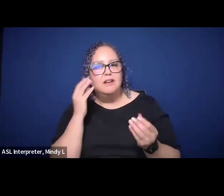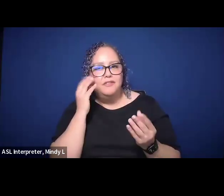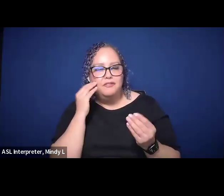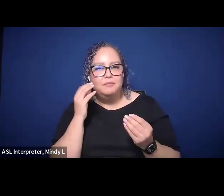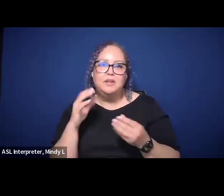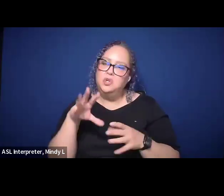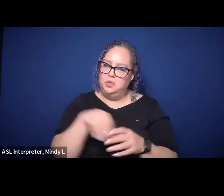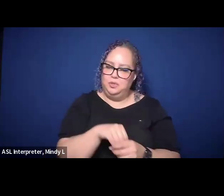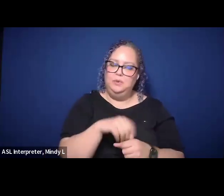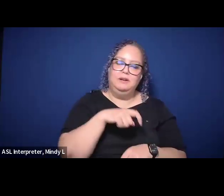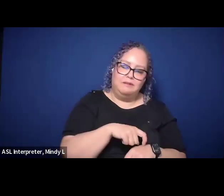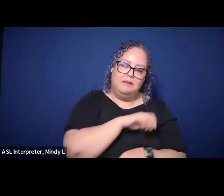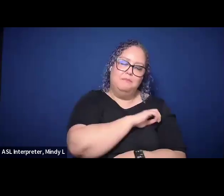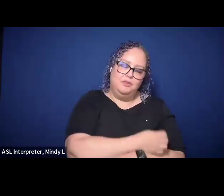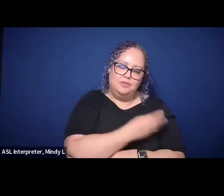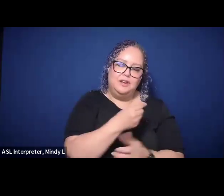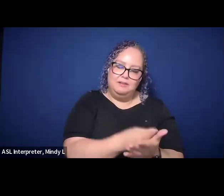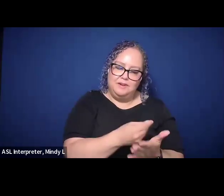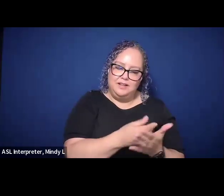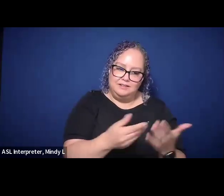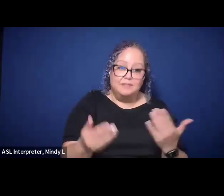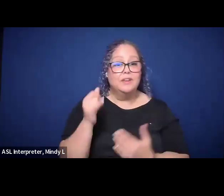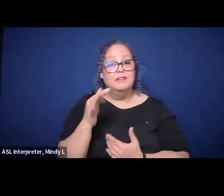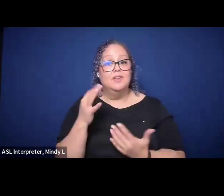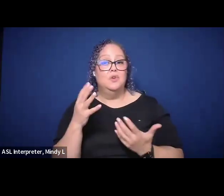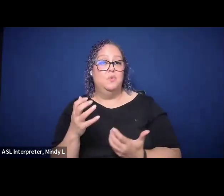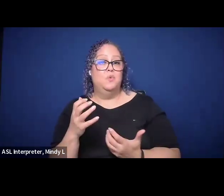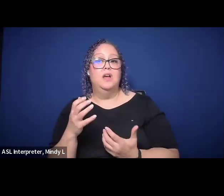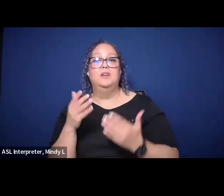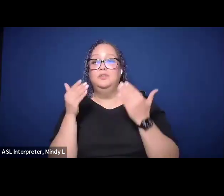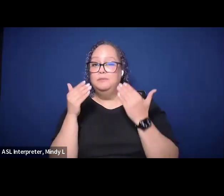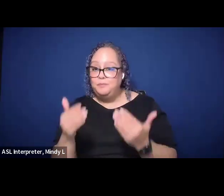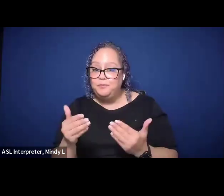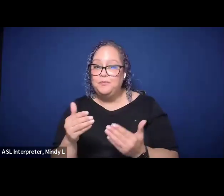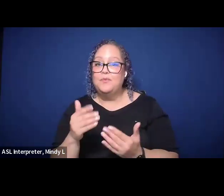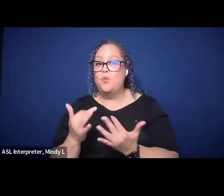about today. And if you want to get on the wait list, there is a QR code as well as a link.